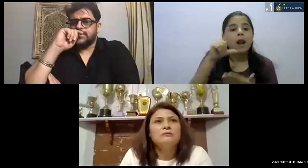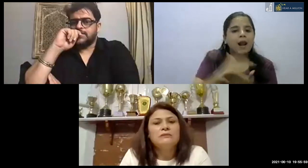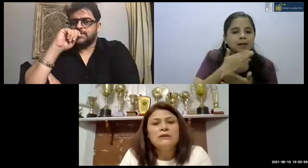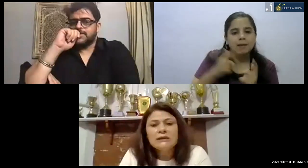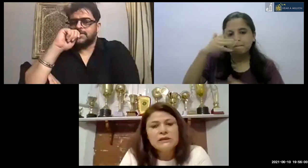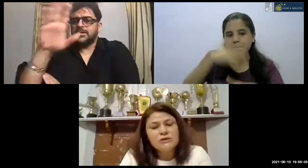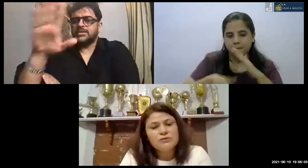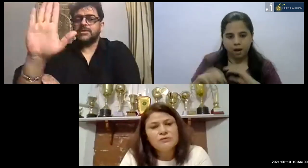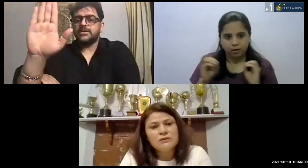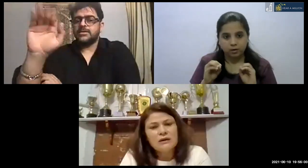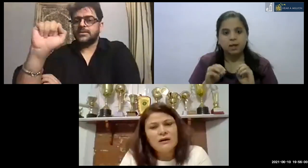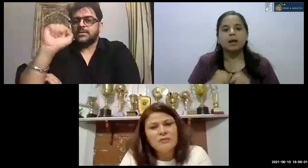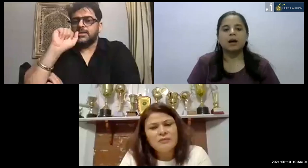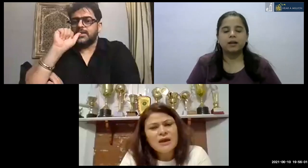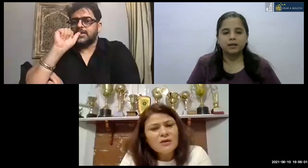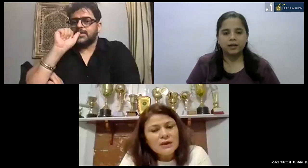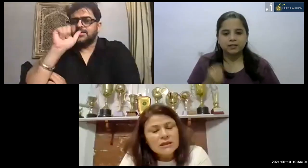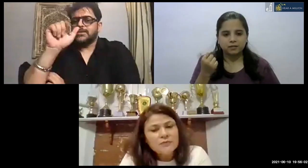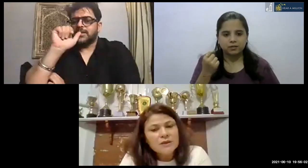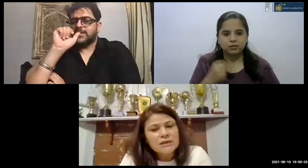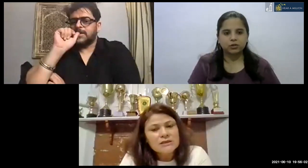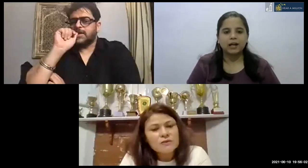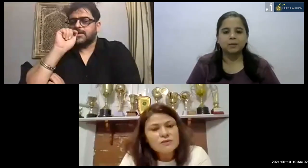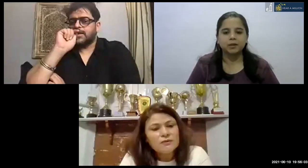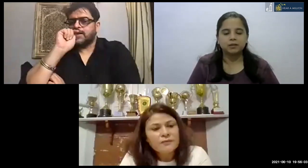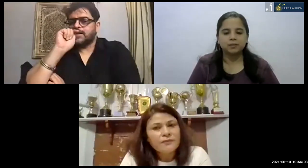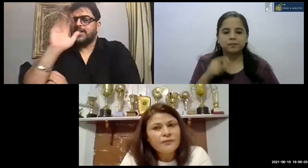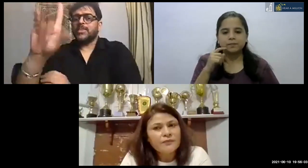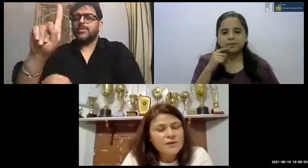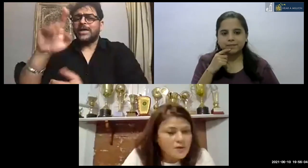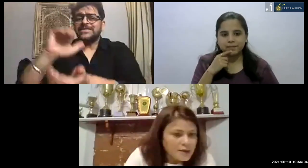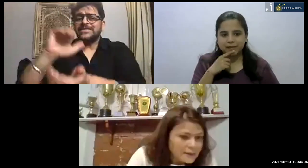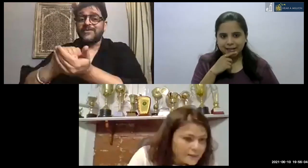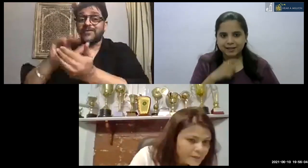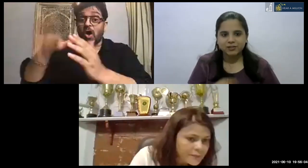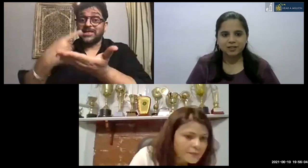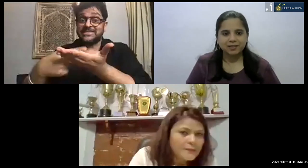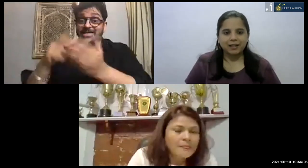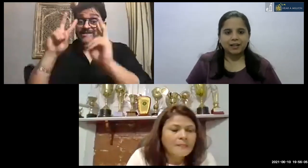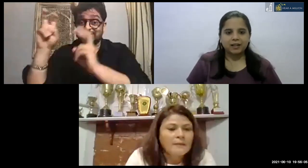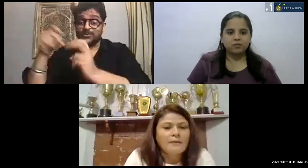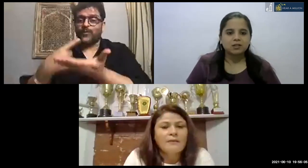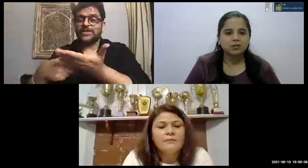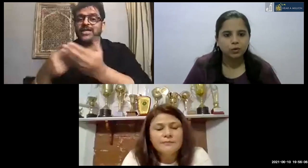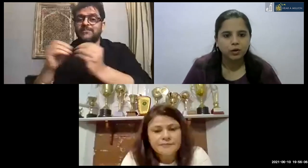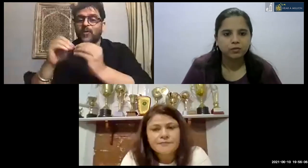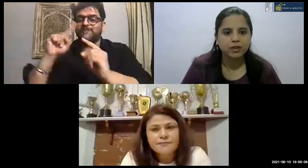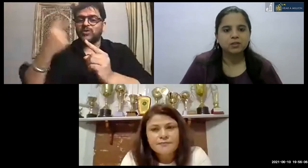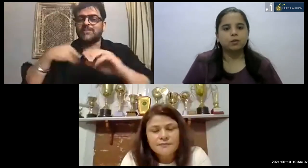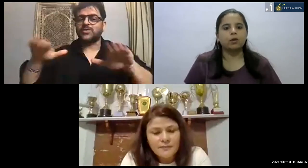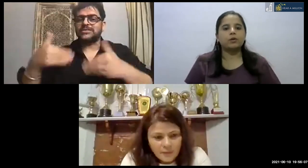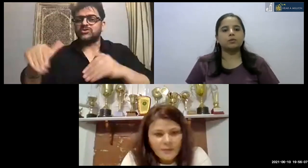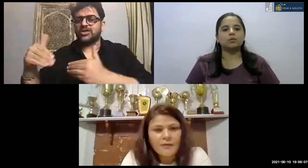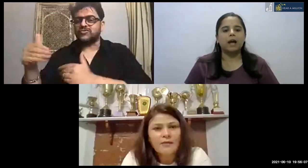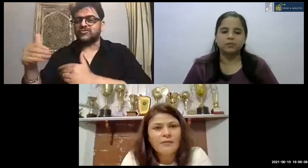So these issues, and many of the interpreters also, sorry? Just a second, can we just hold on? We